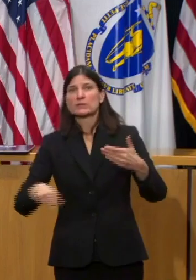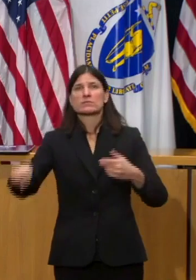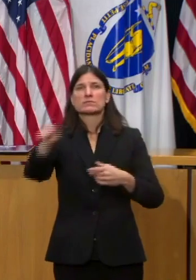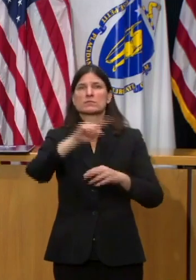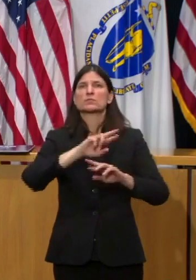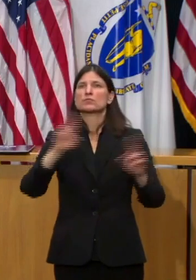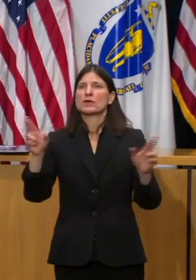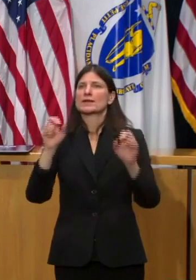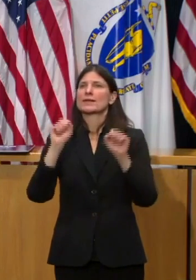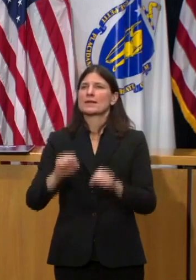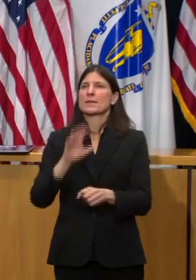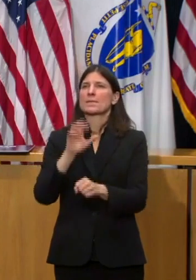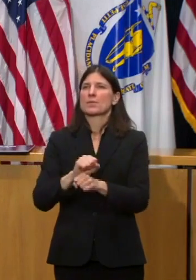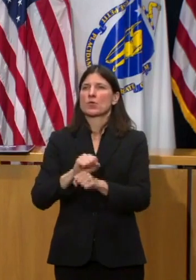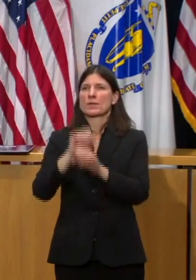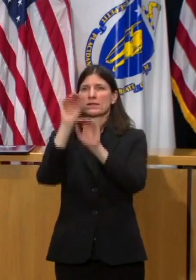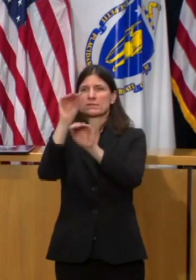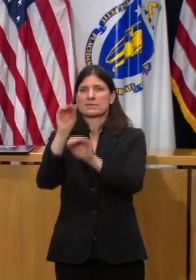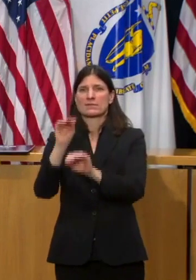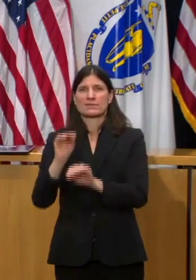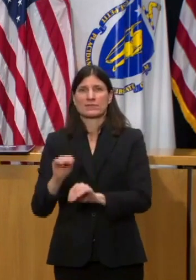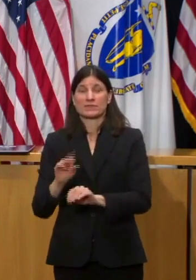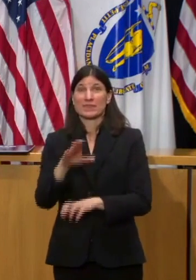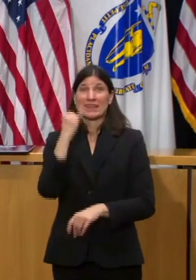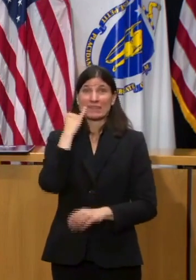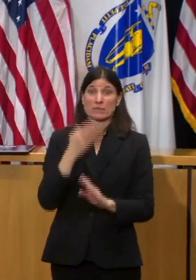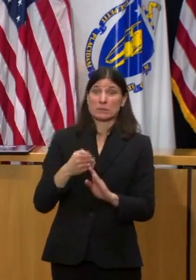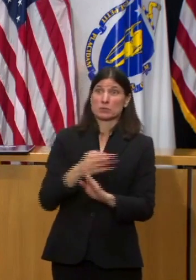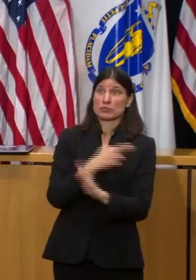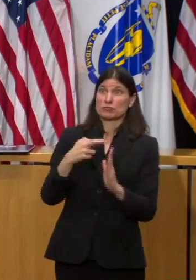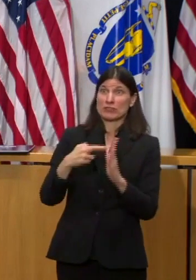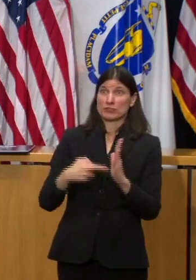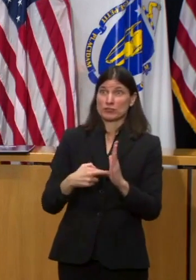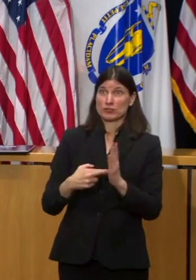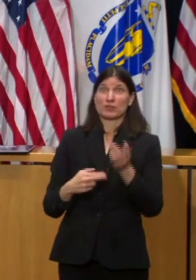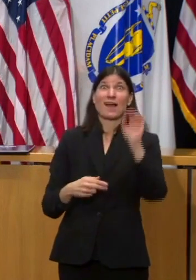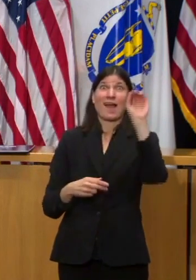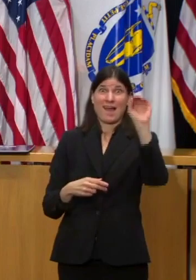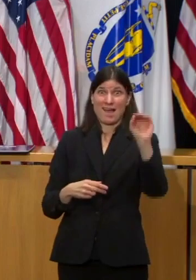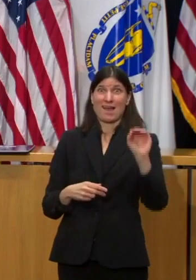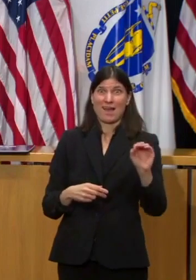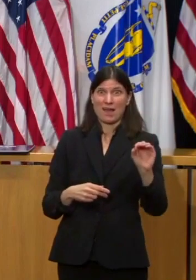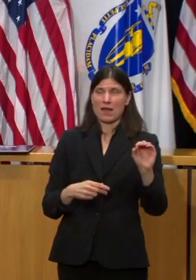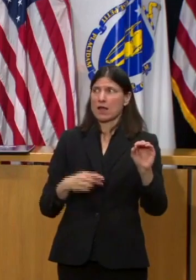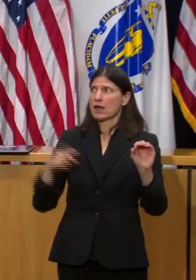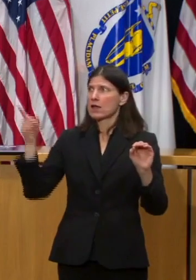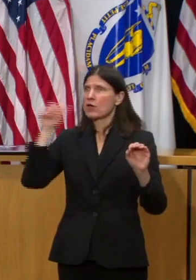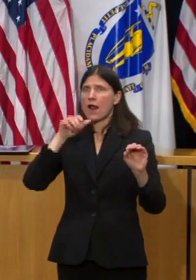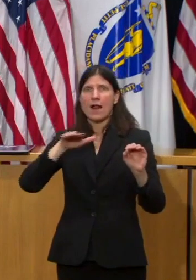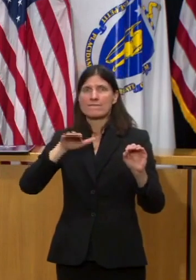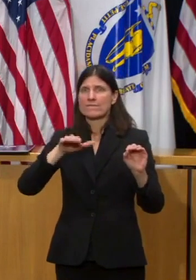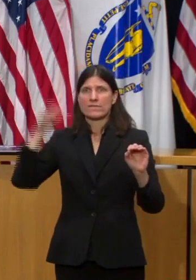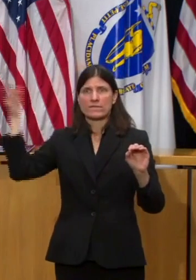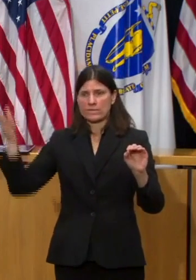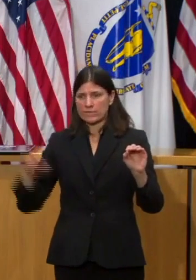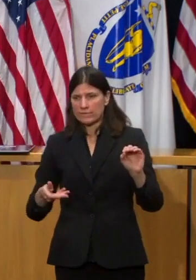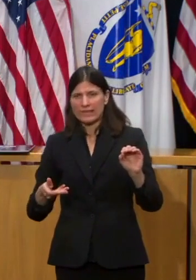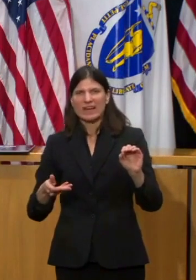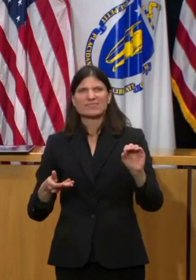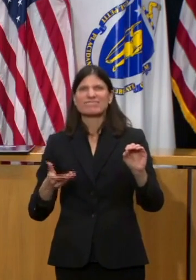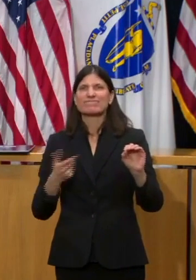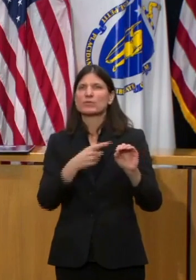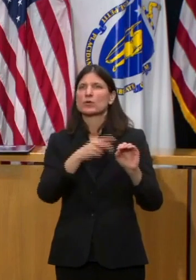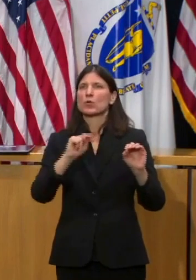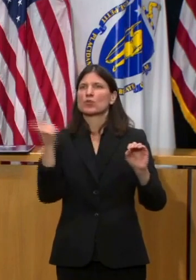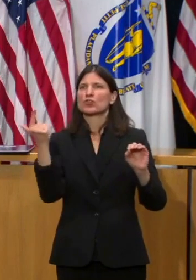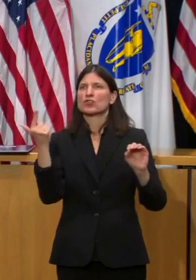people could go on the site and they could take all of the sites that might be near them. And remember, you know, there's a lot of sites that